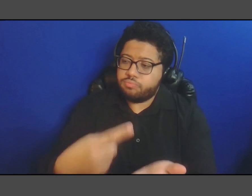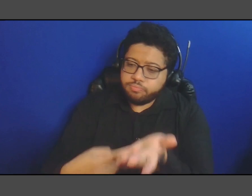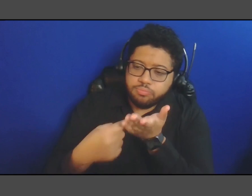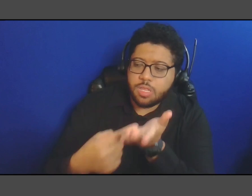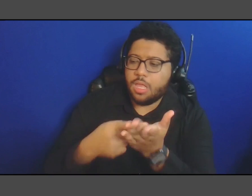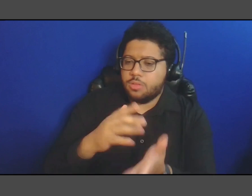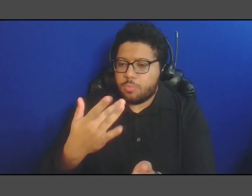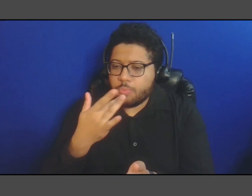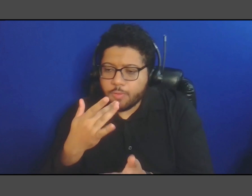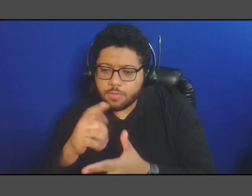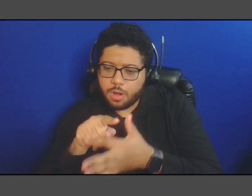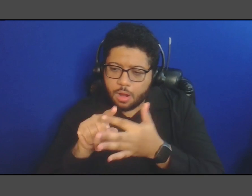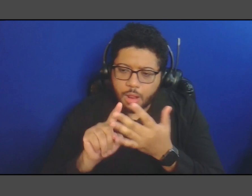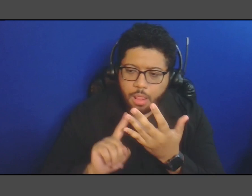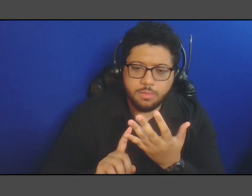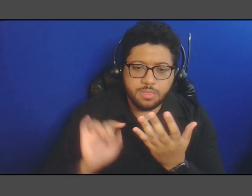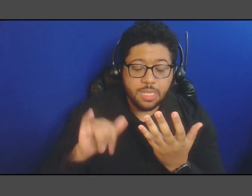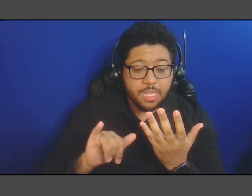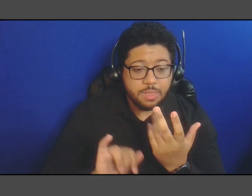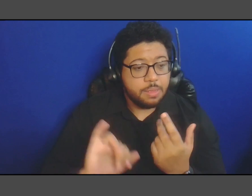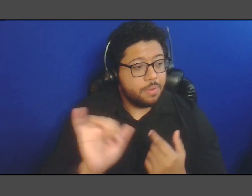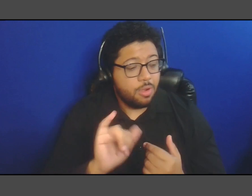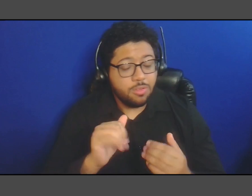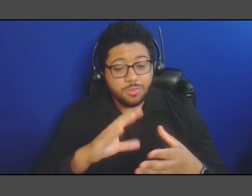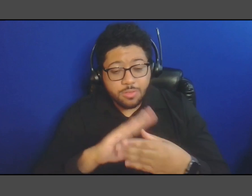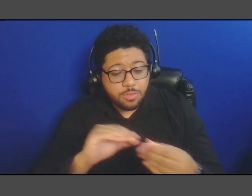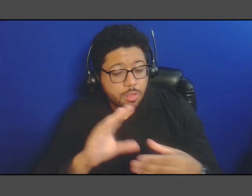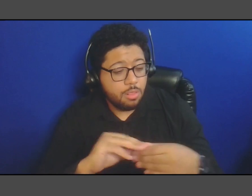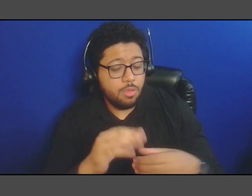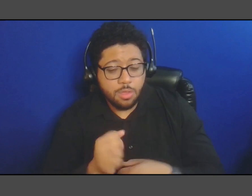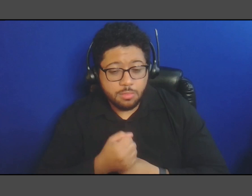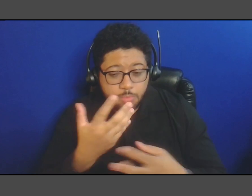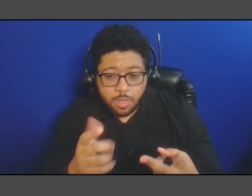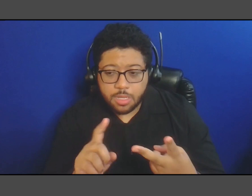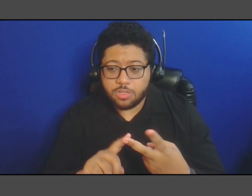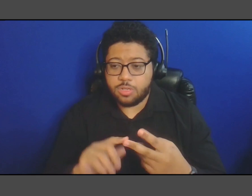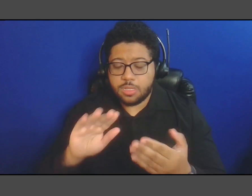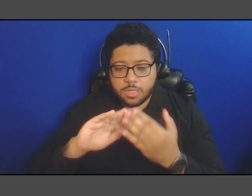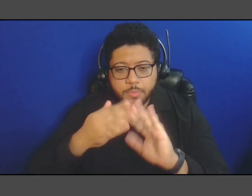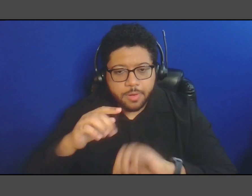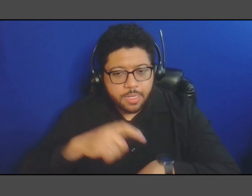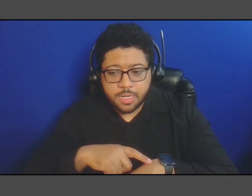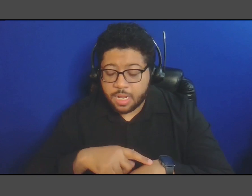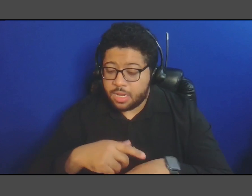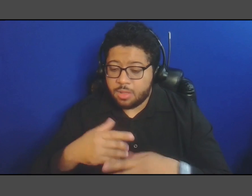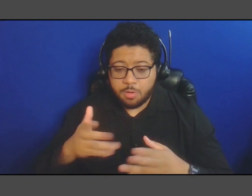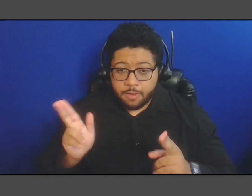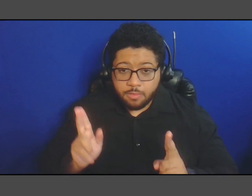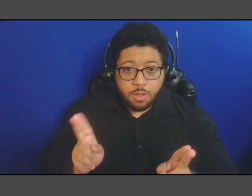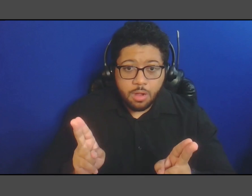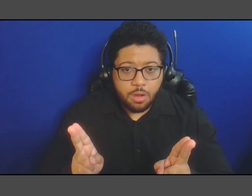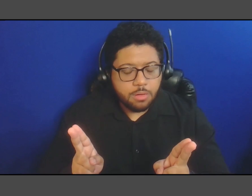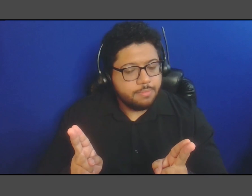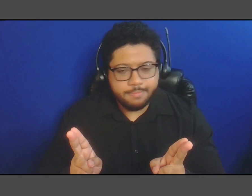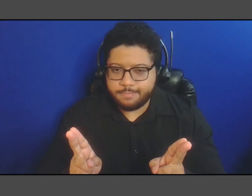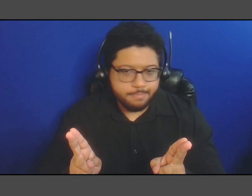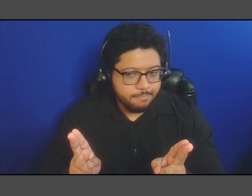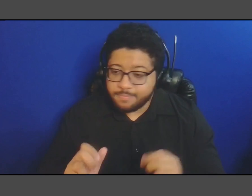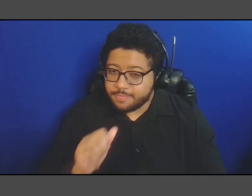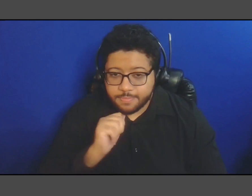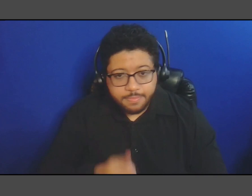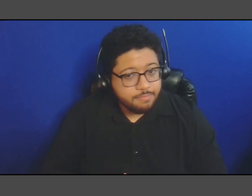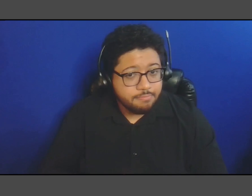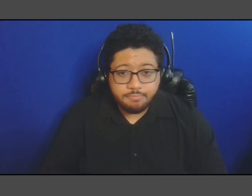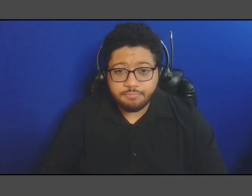the communal time took the time it needed to take. And I think that sometimes that, and what I think is just